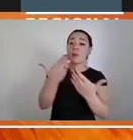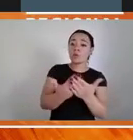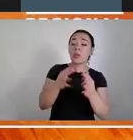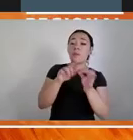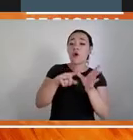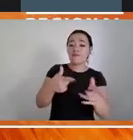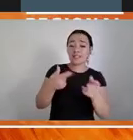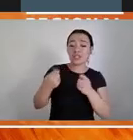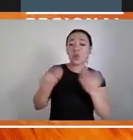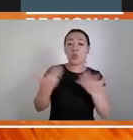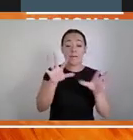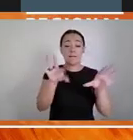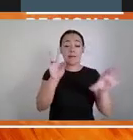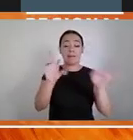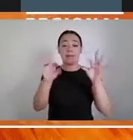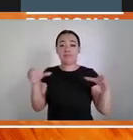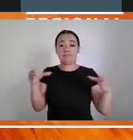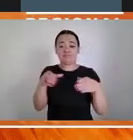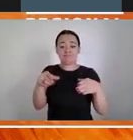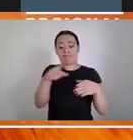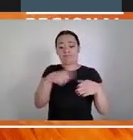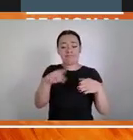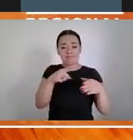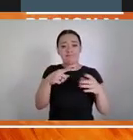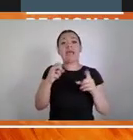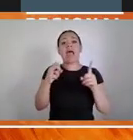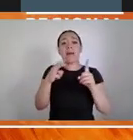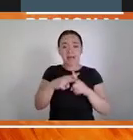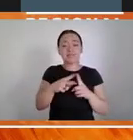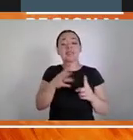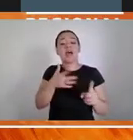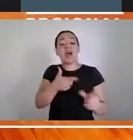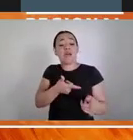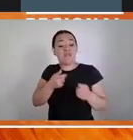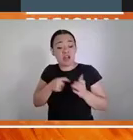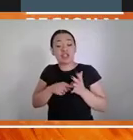a selected number of applicants are invited to submit an expanded proposal.